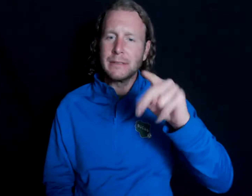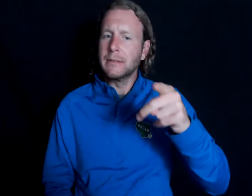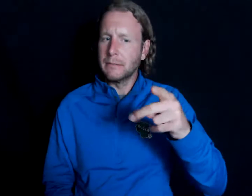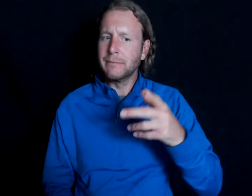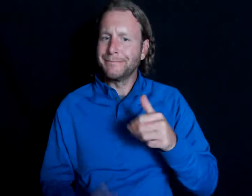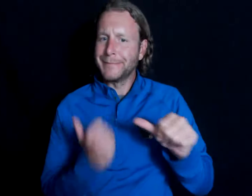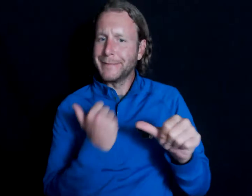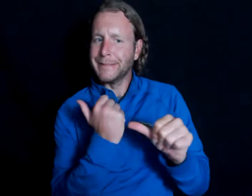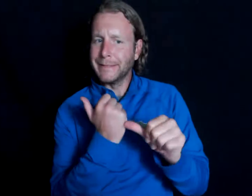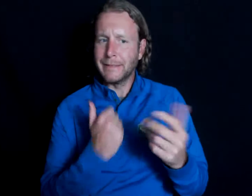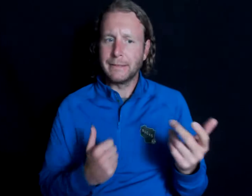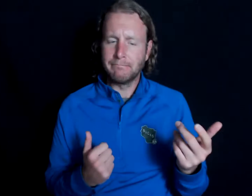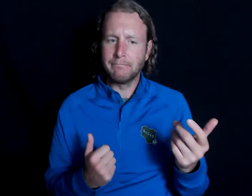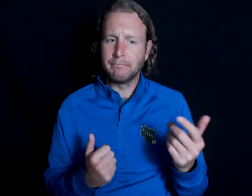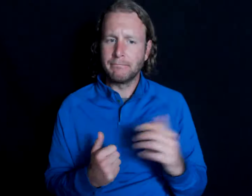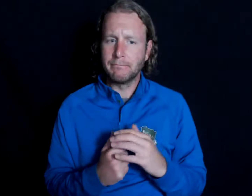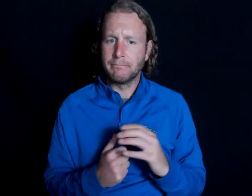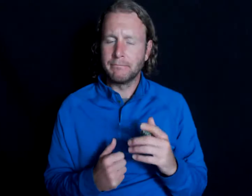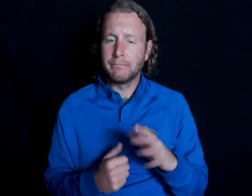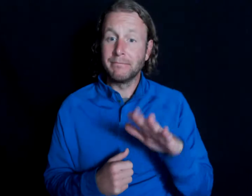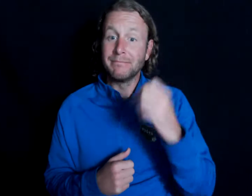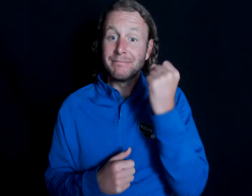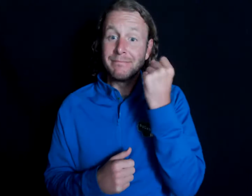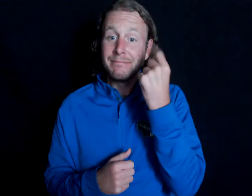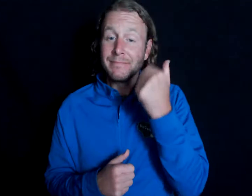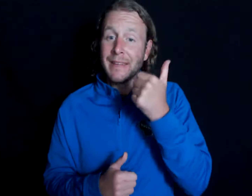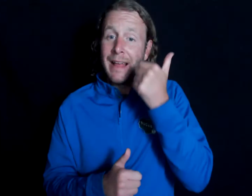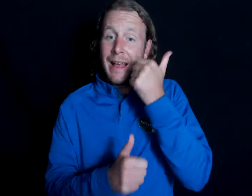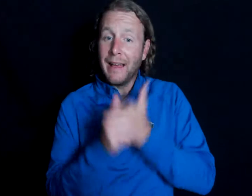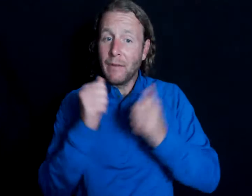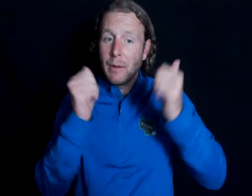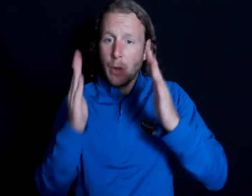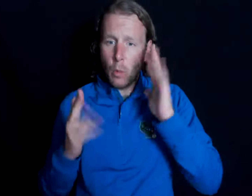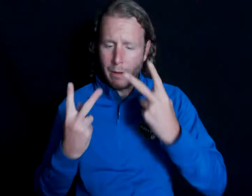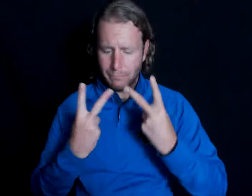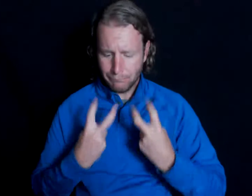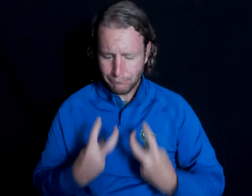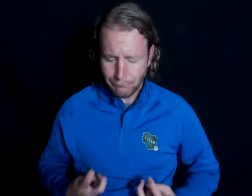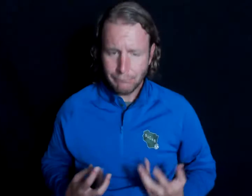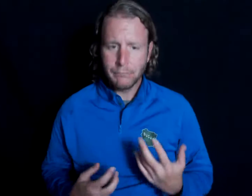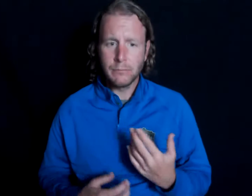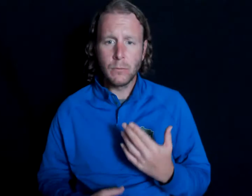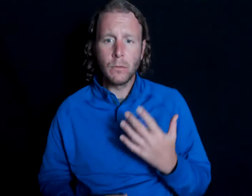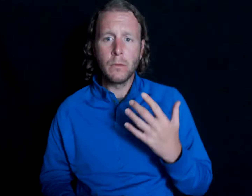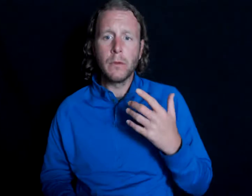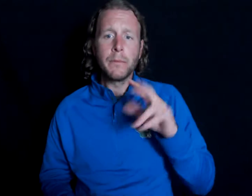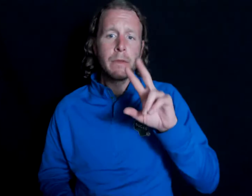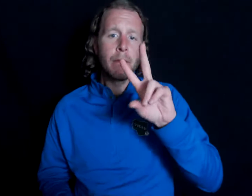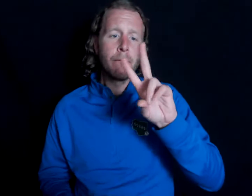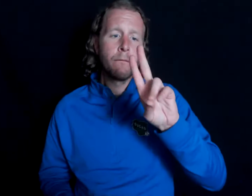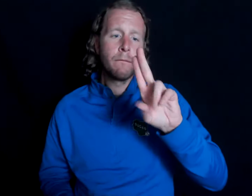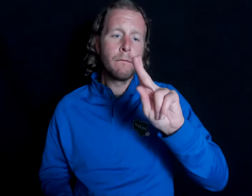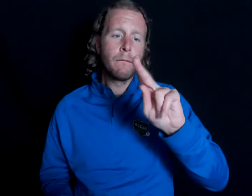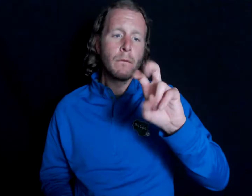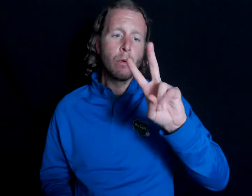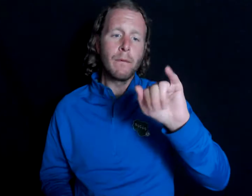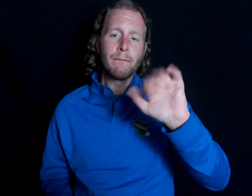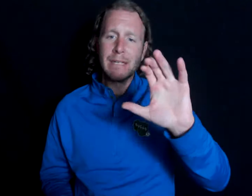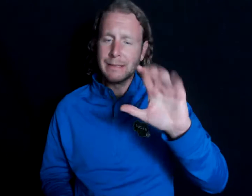listen, every player is going to be critical, right? Vucevic is getting a ton of shots because of the way they cover him and because he's such a talented basketball